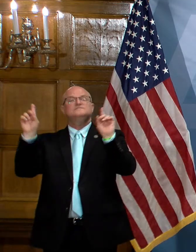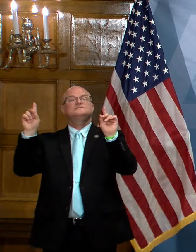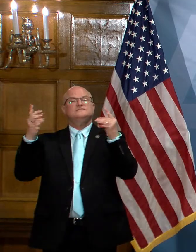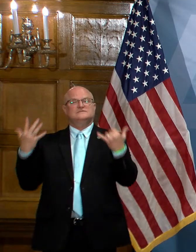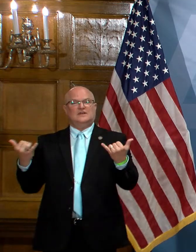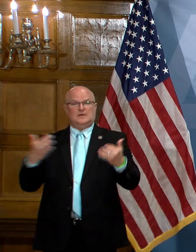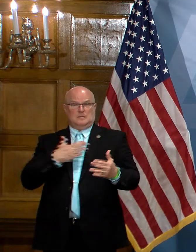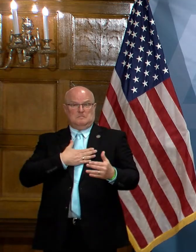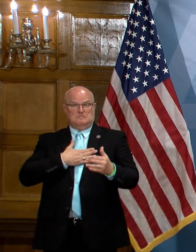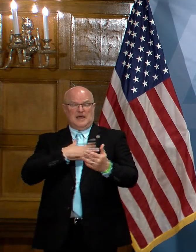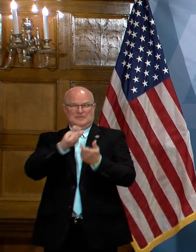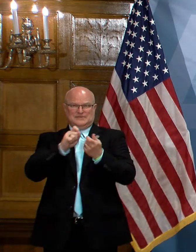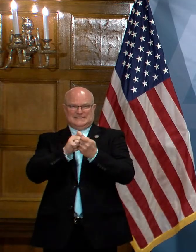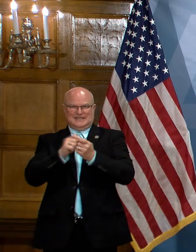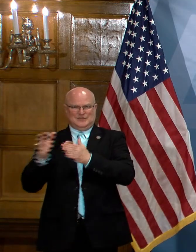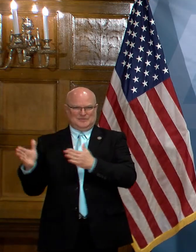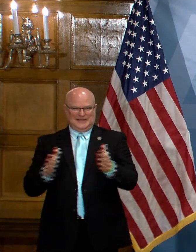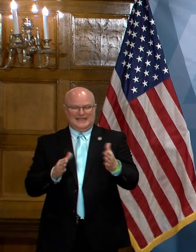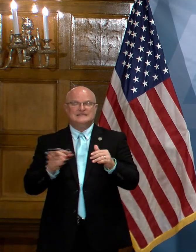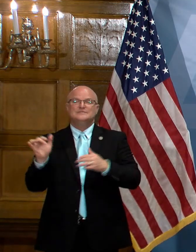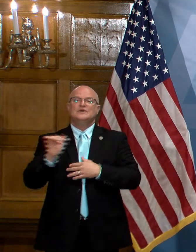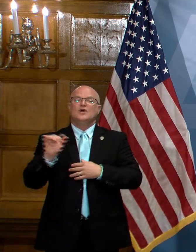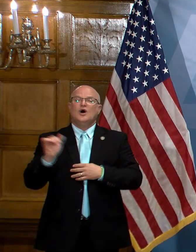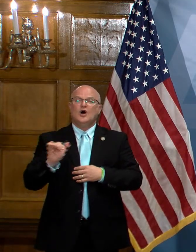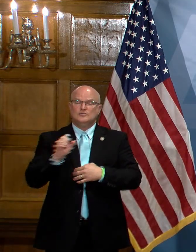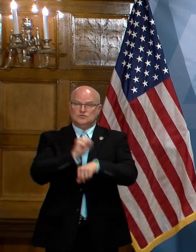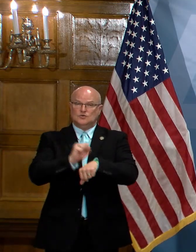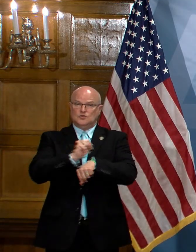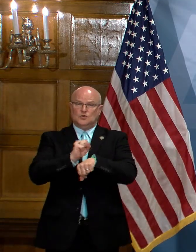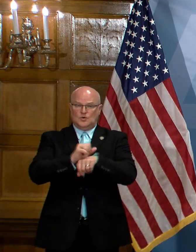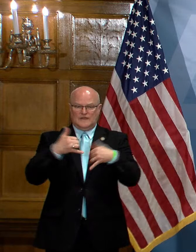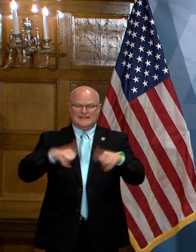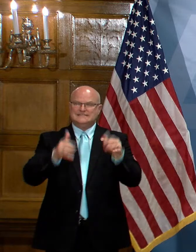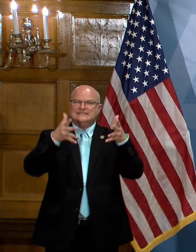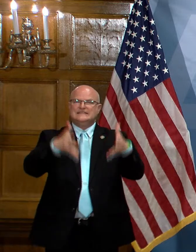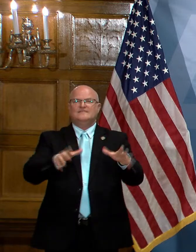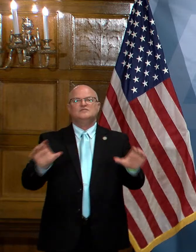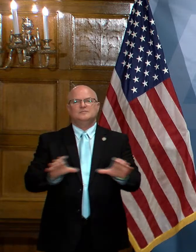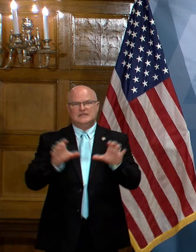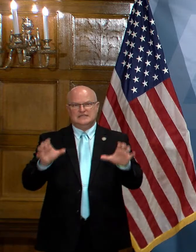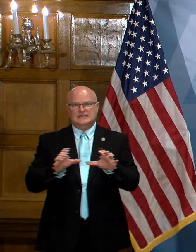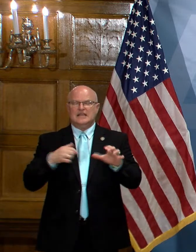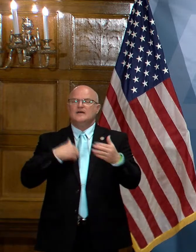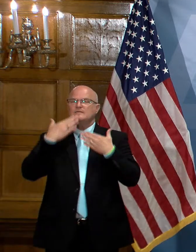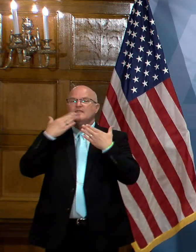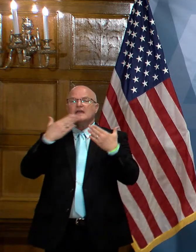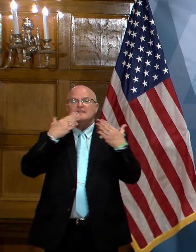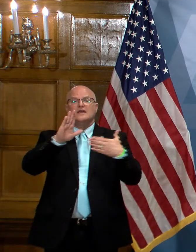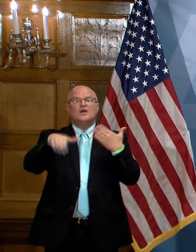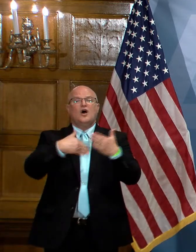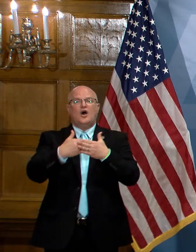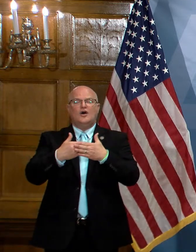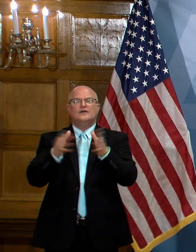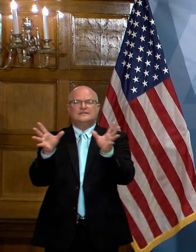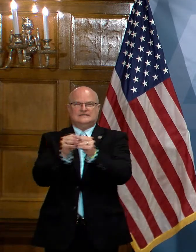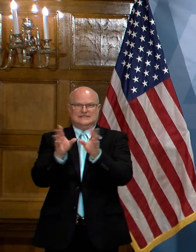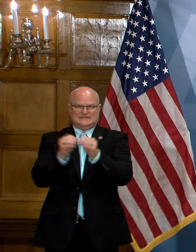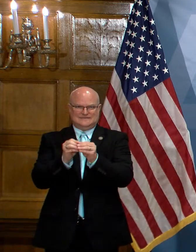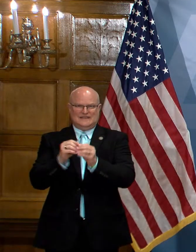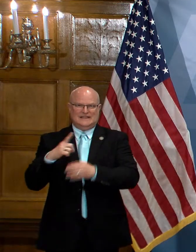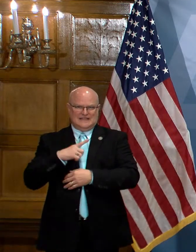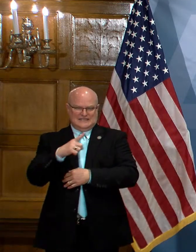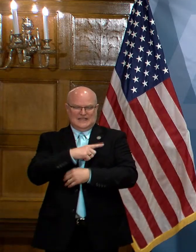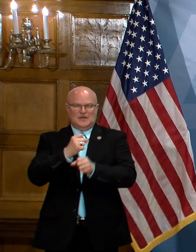terms of my particular agenda, but also the work that still remains to be done. I want to thank all the General Assembly that has made